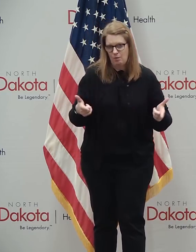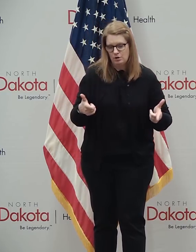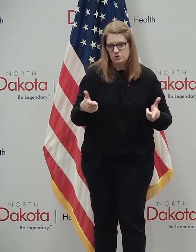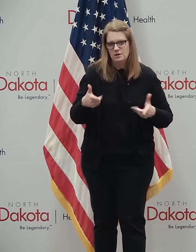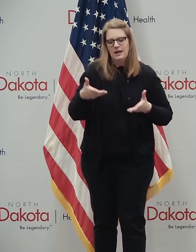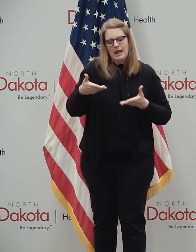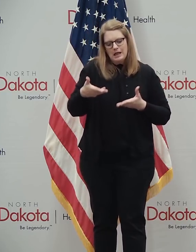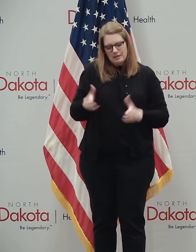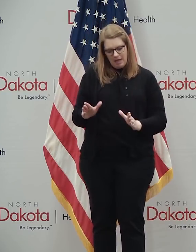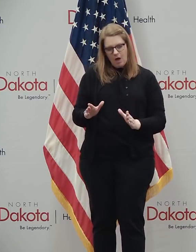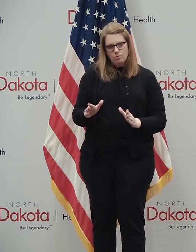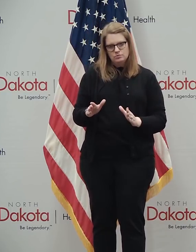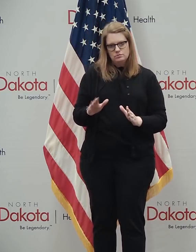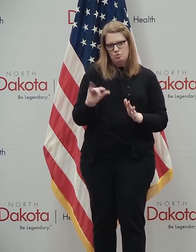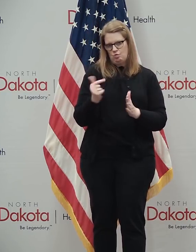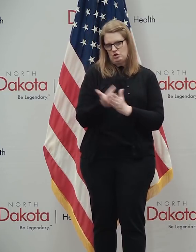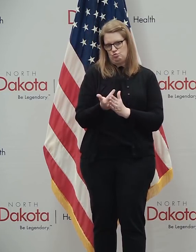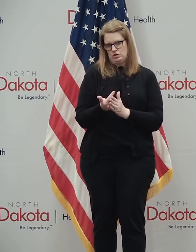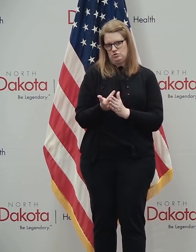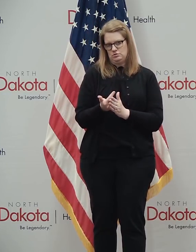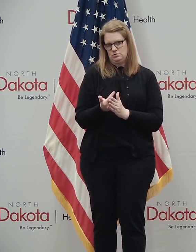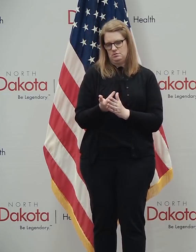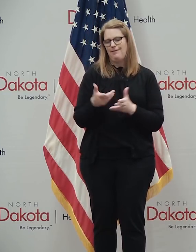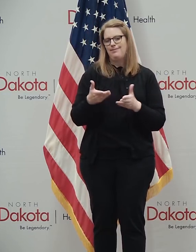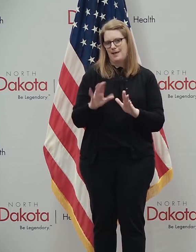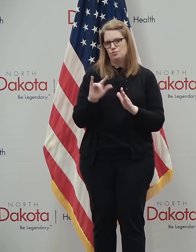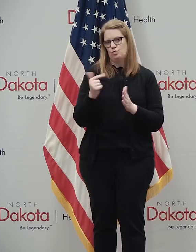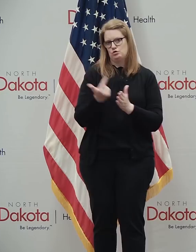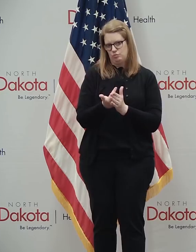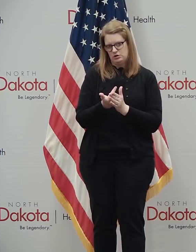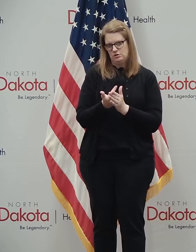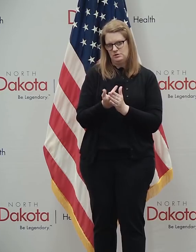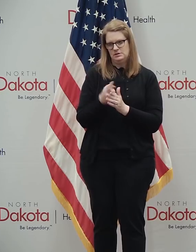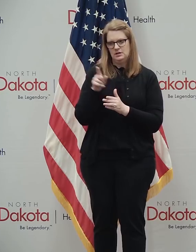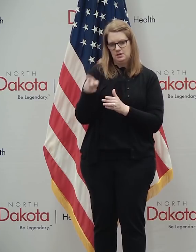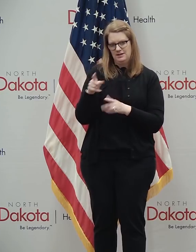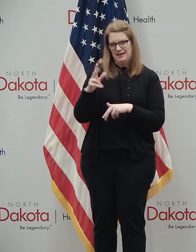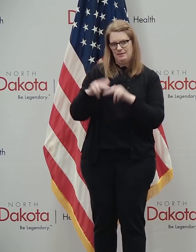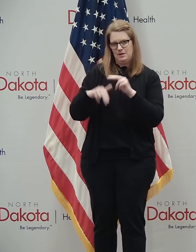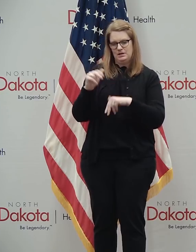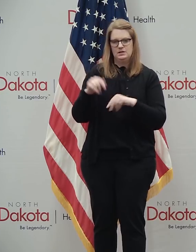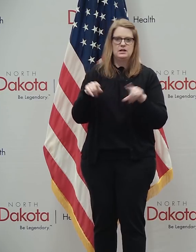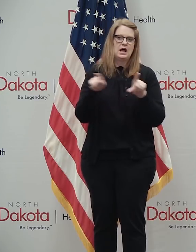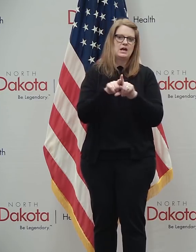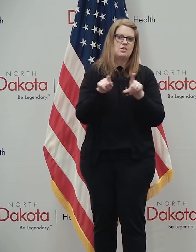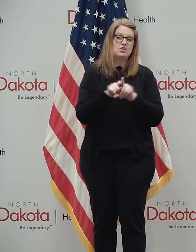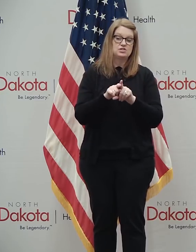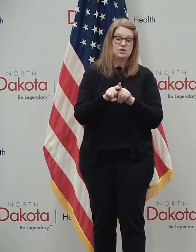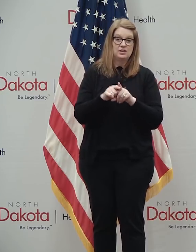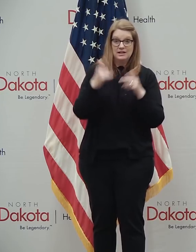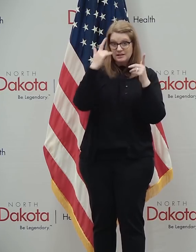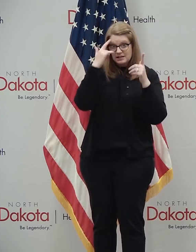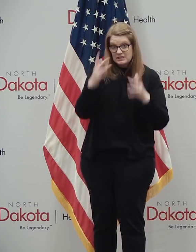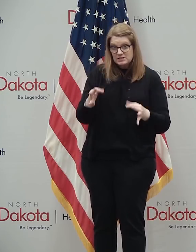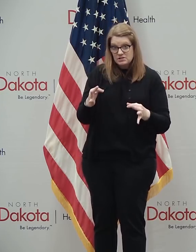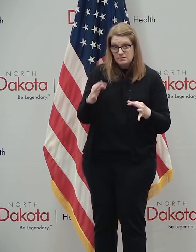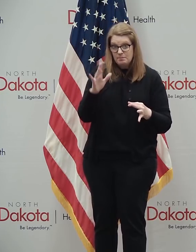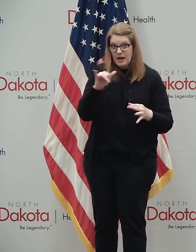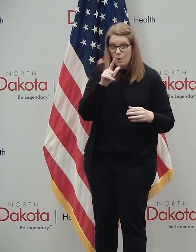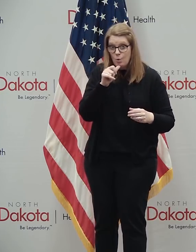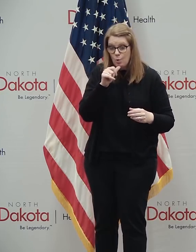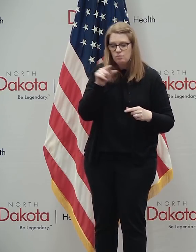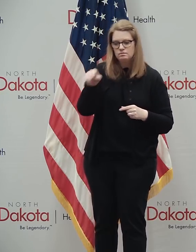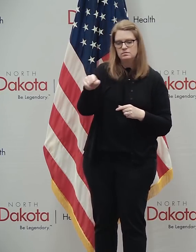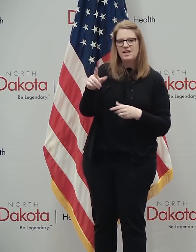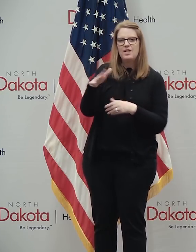the ability to have graduations. And it also, again, is delegating that ultimate decision making to those local school boards. And so